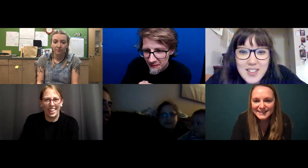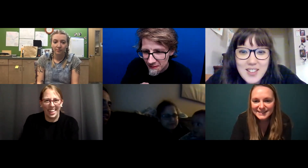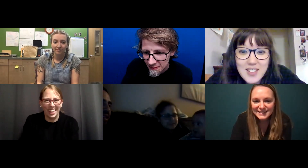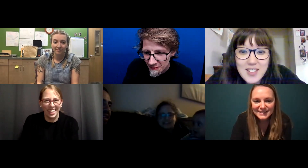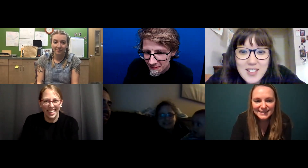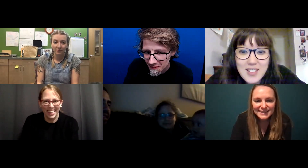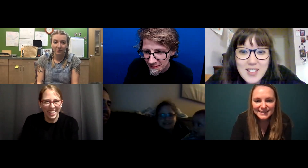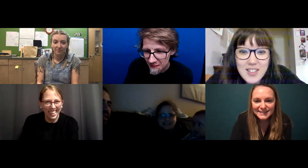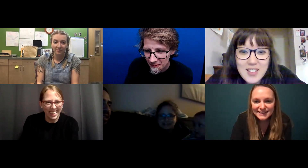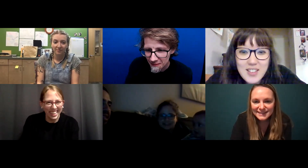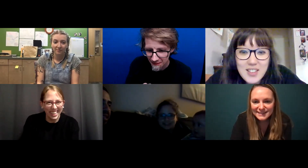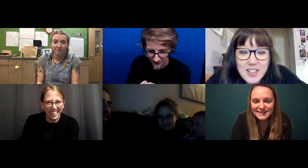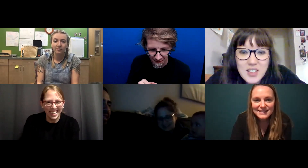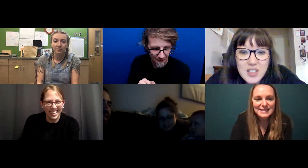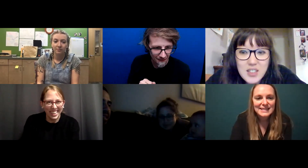tell.